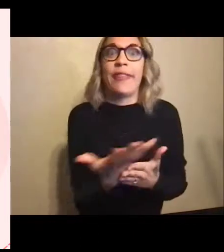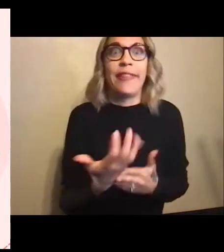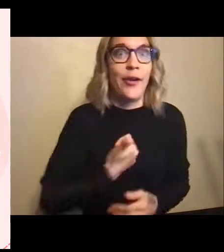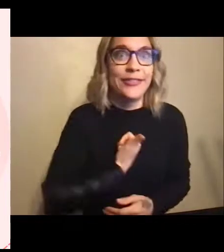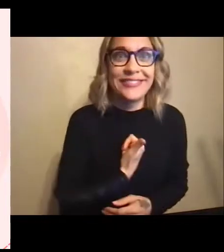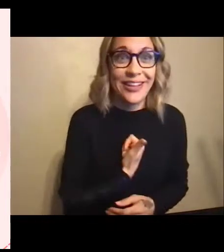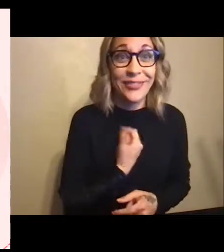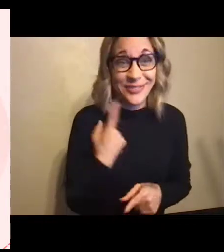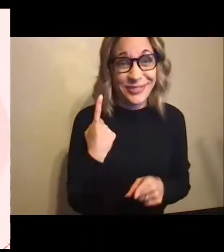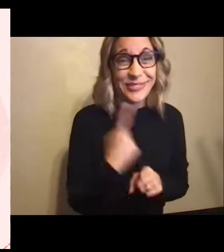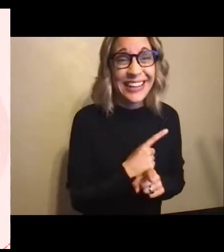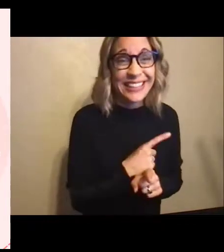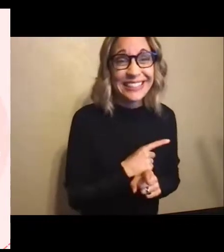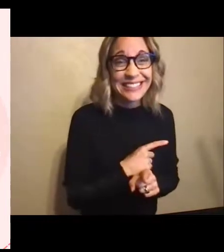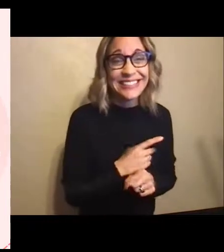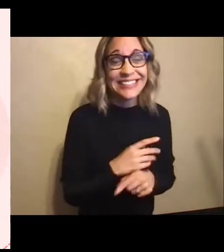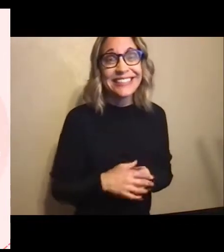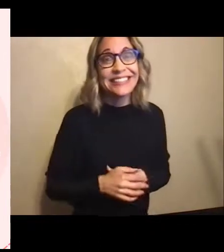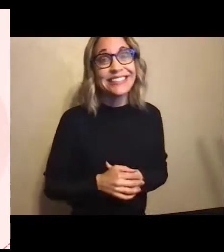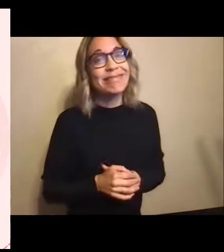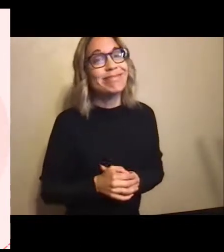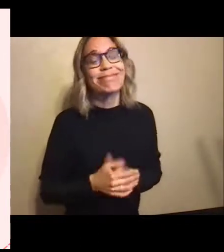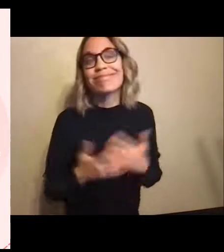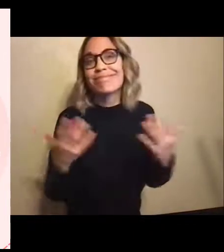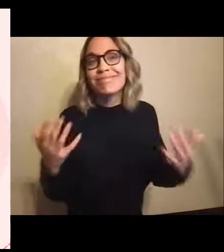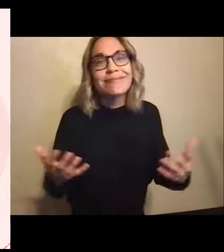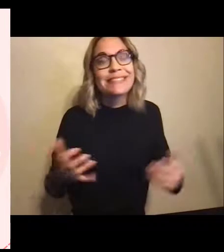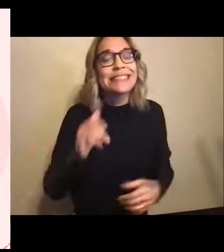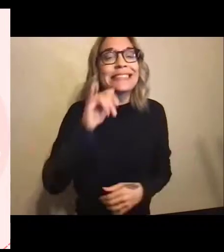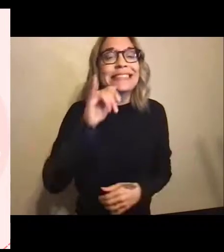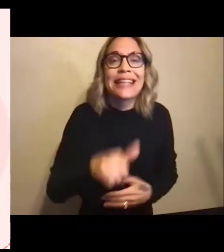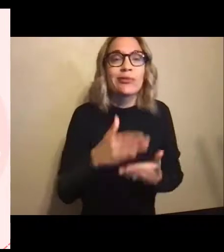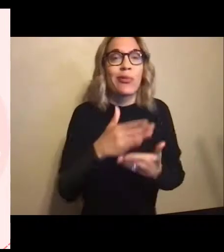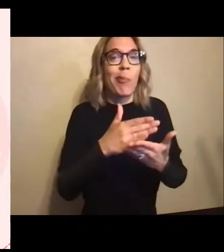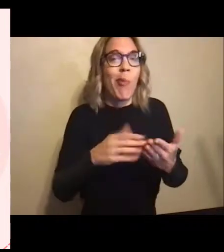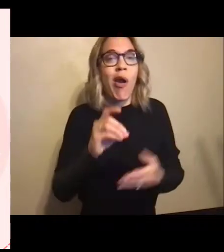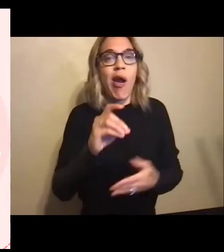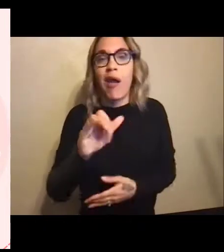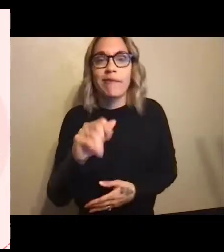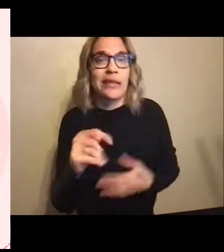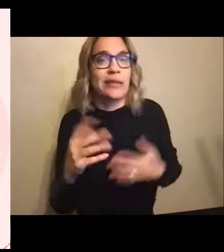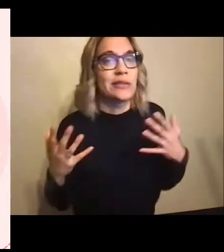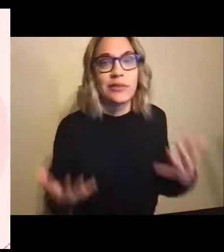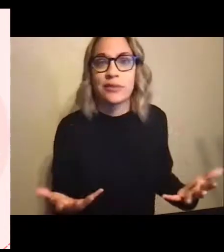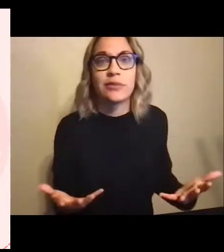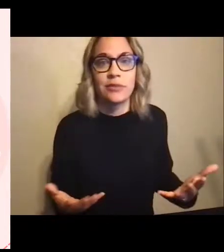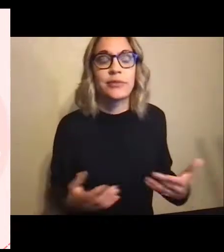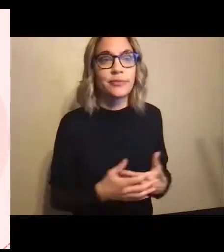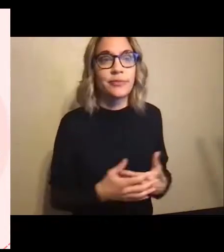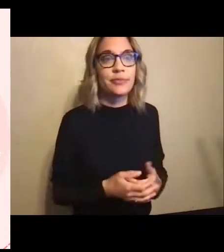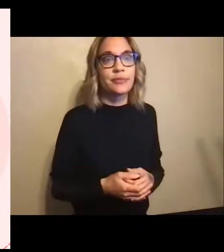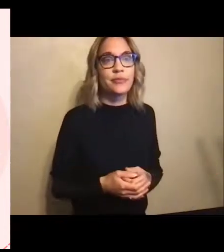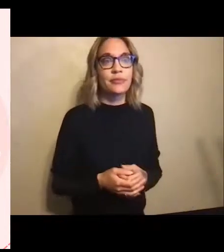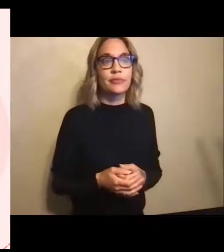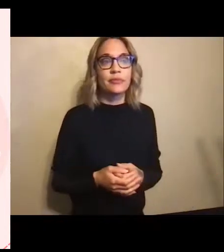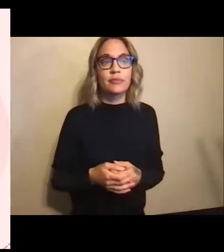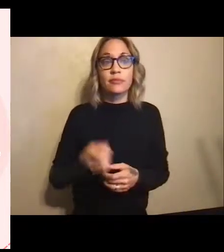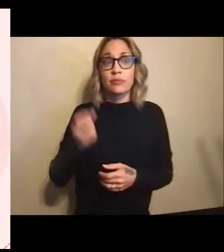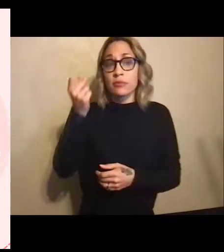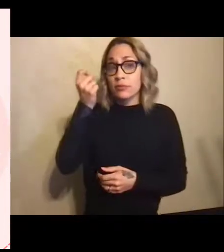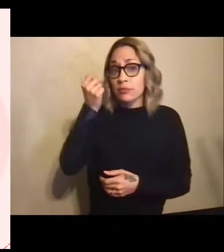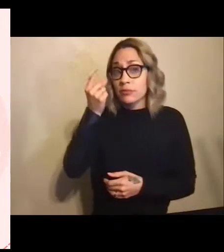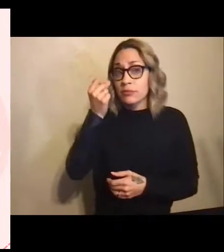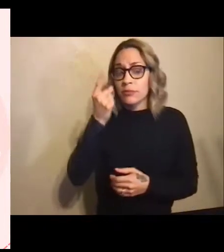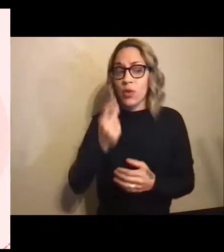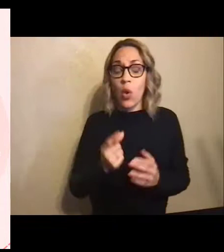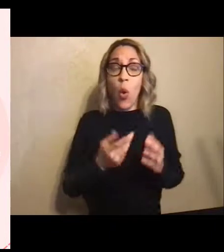So in the beginning, we do everything. We take on everything for our business, all of the tasks. It's really just part of the